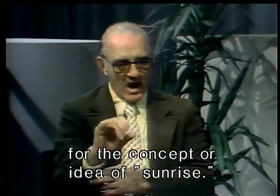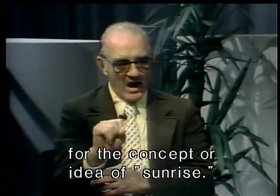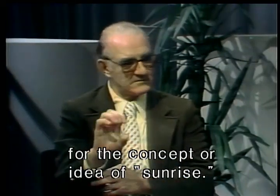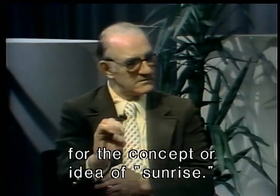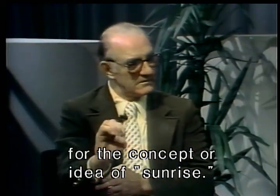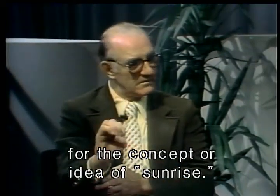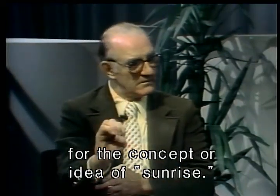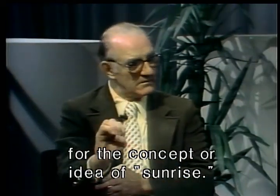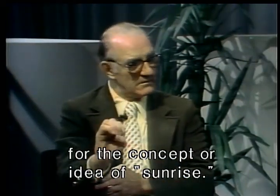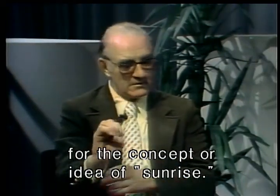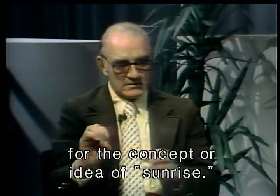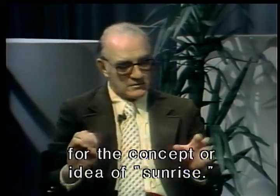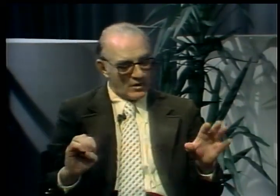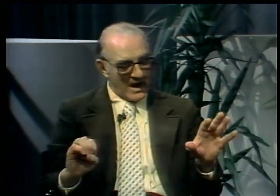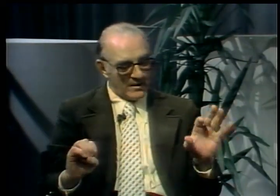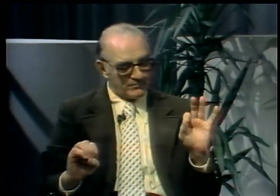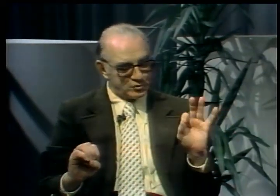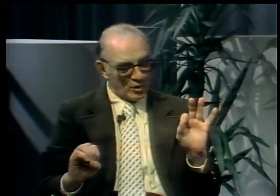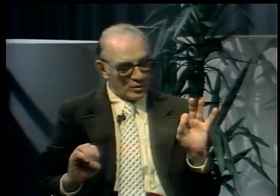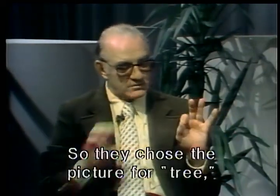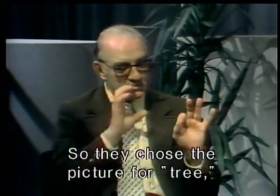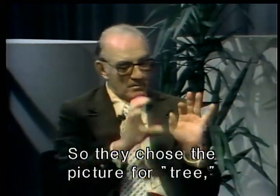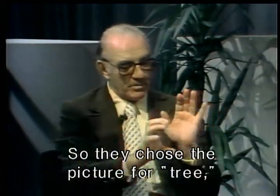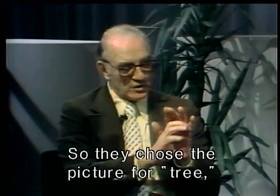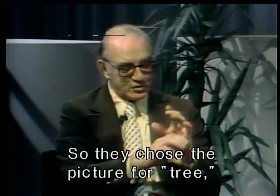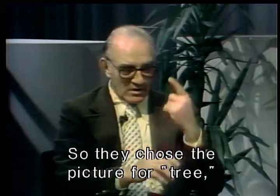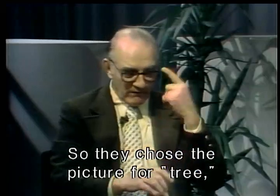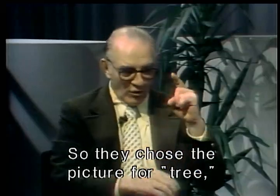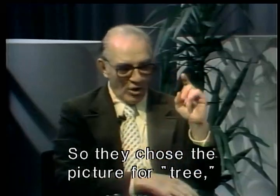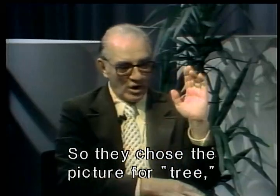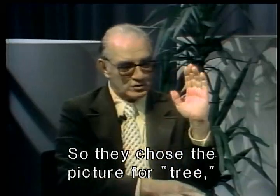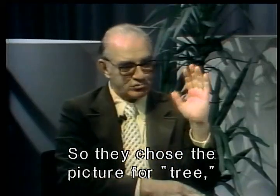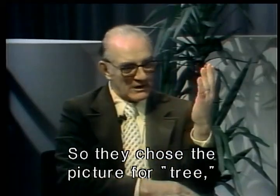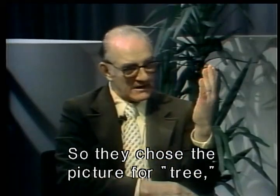sunrise. So they choose the picture for tree,